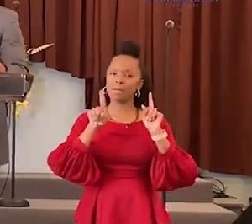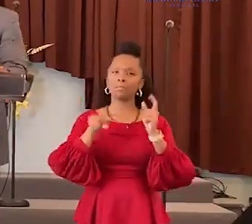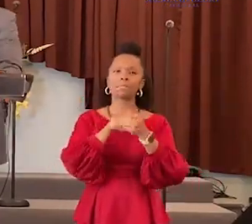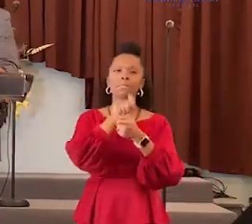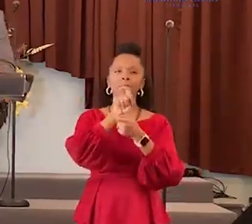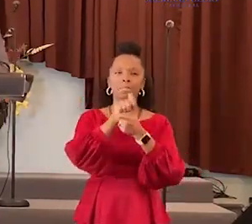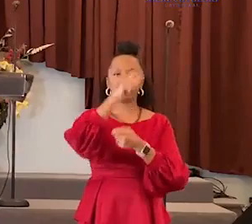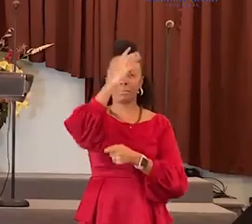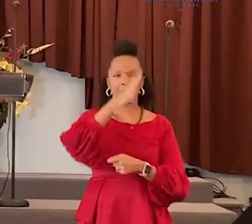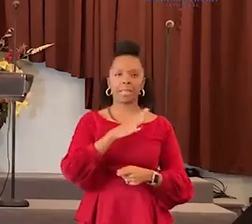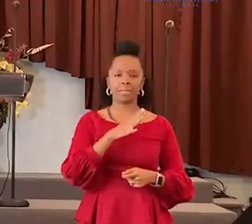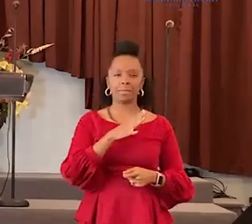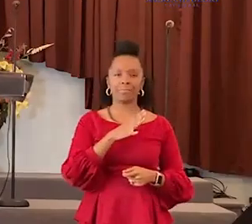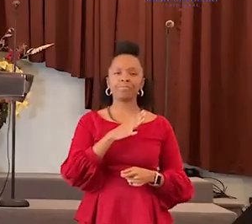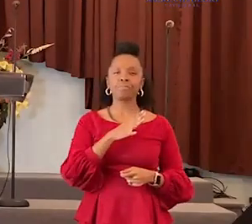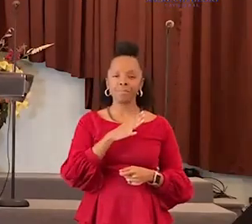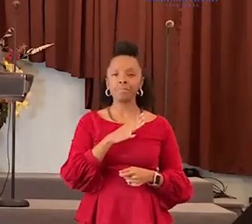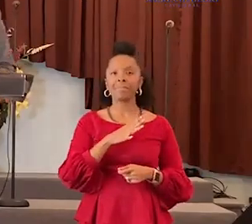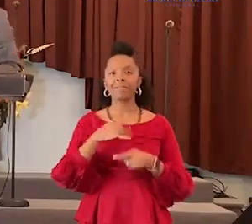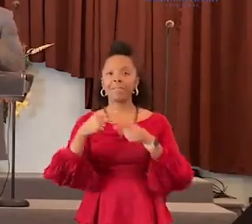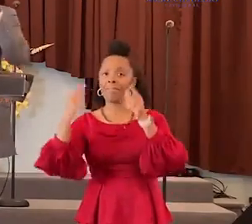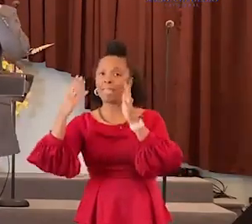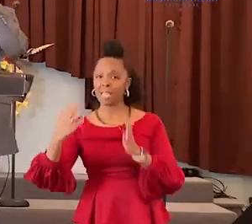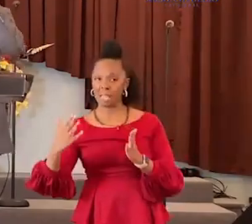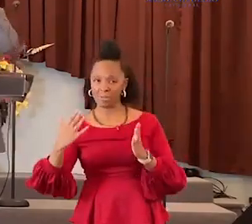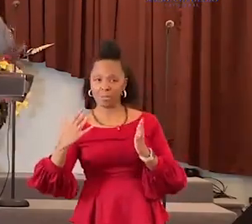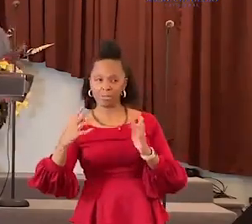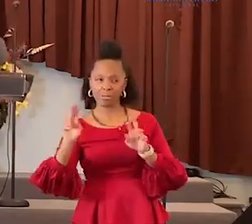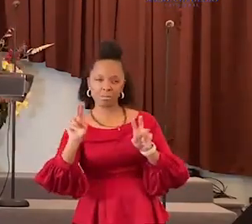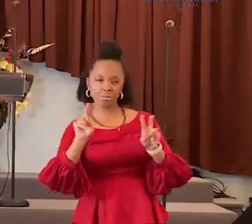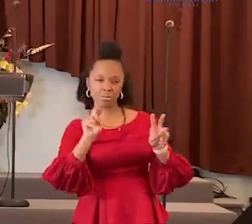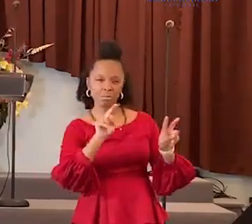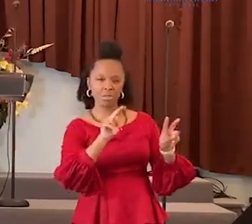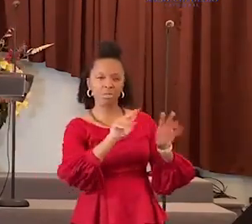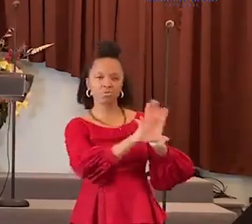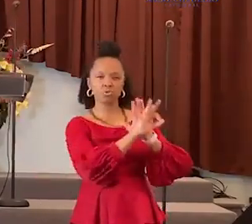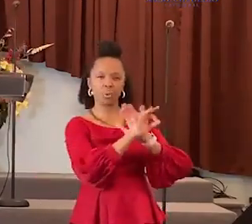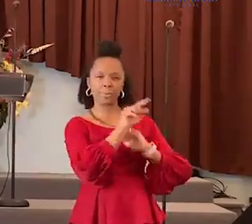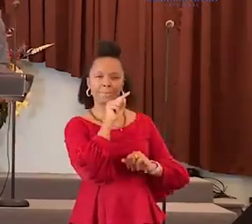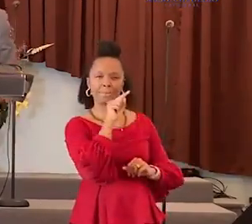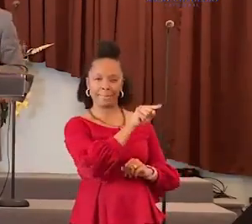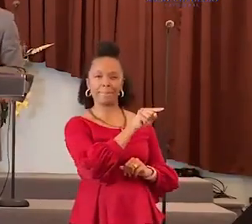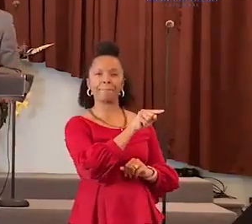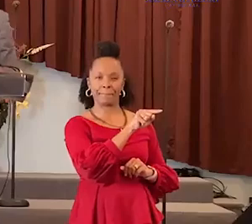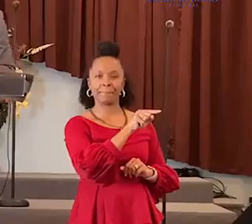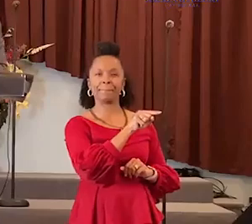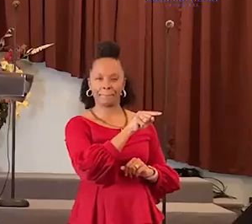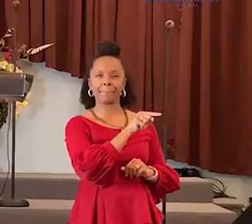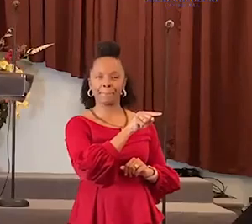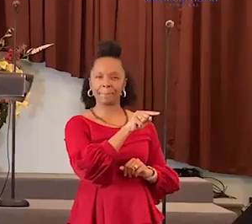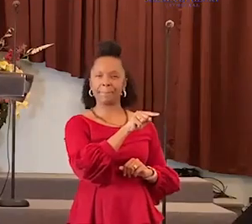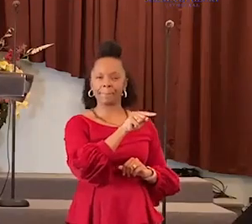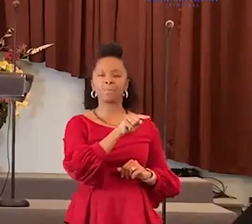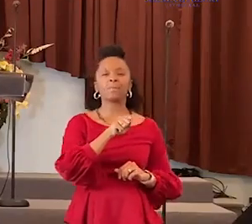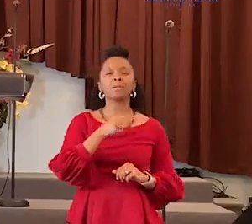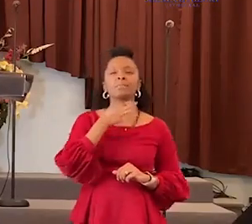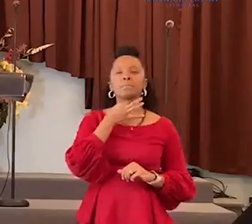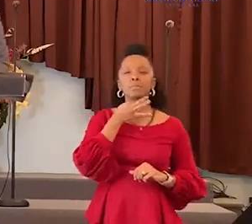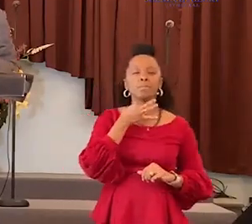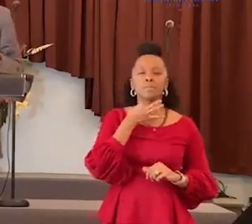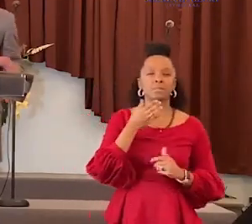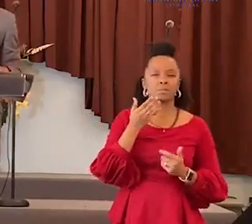was handpicked by his enemies, for he was the certain man. I want to find somebody here that you don't have the